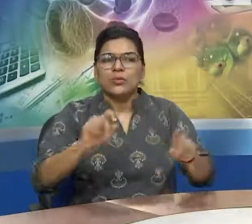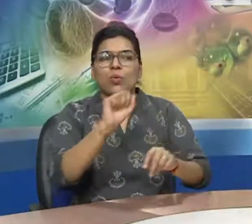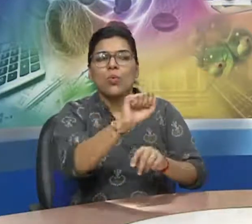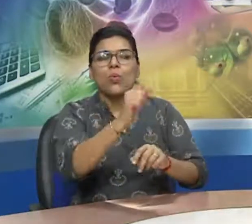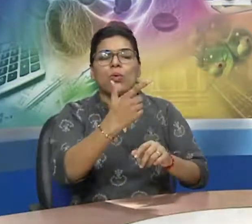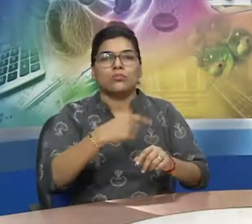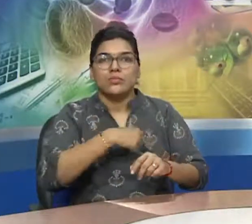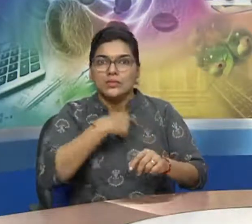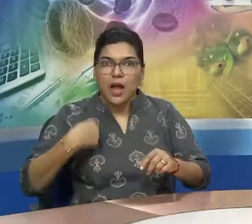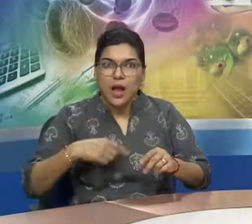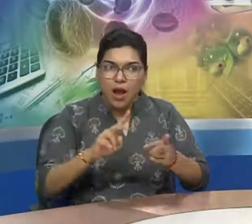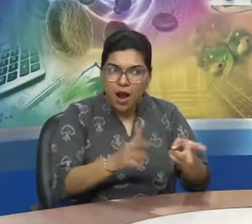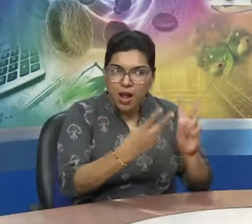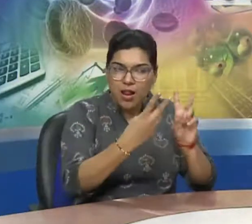Cultural.